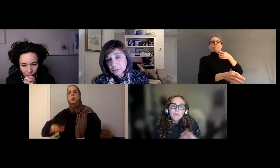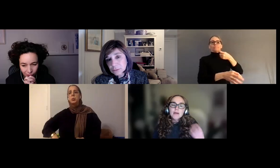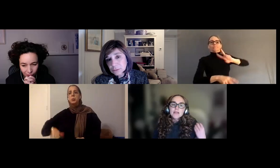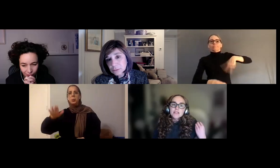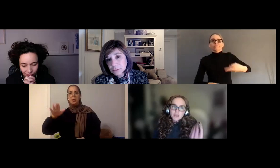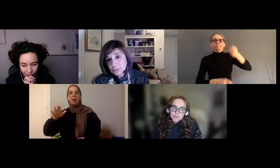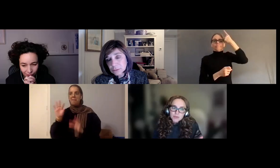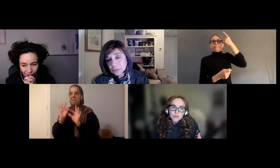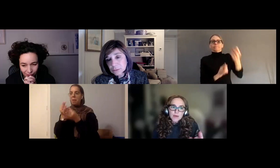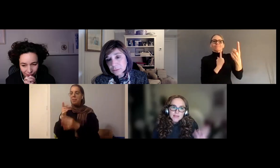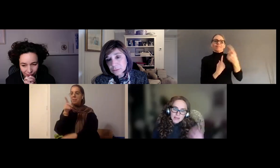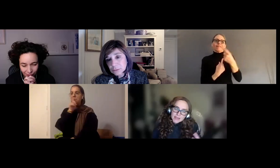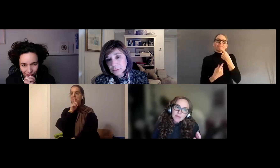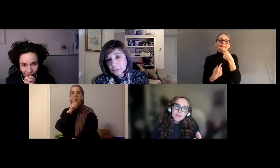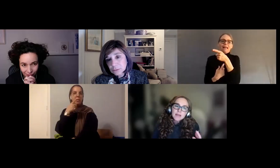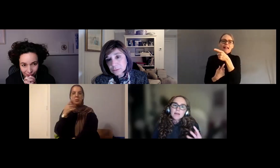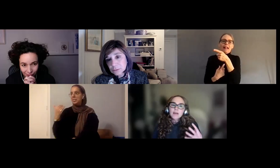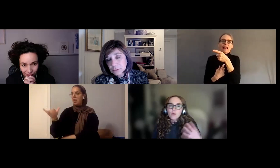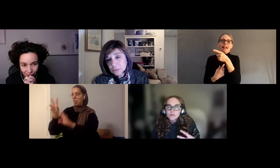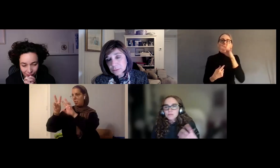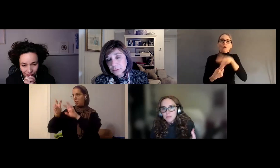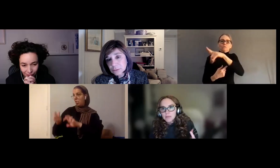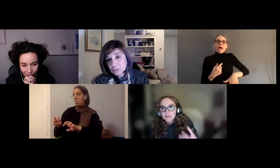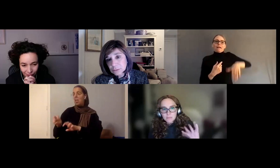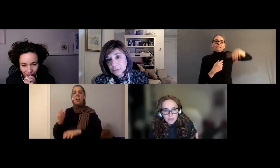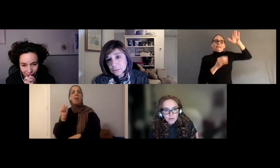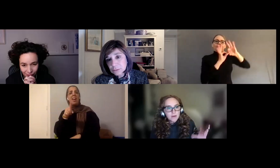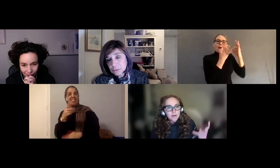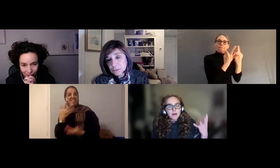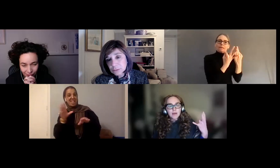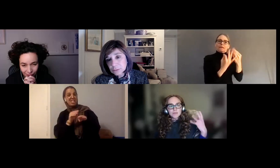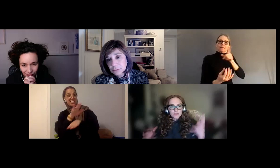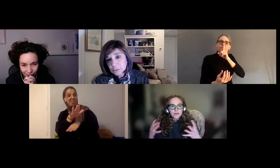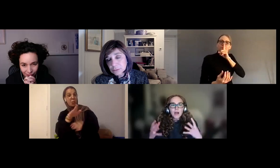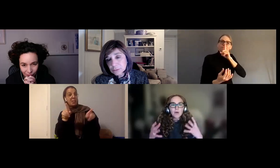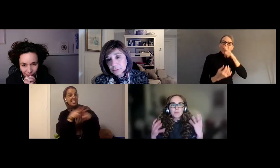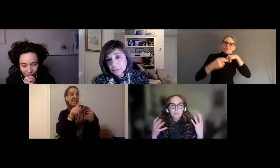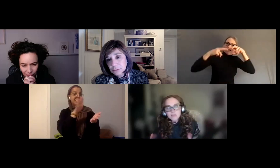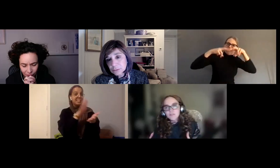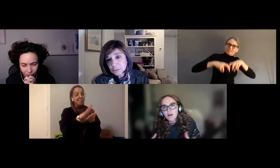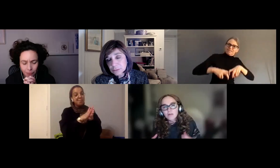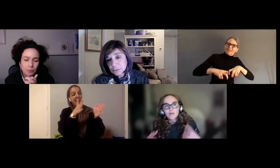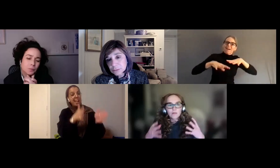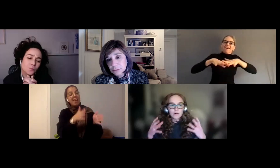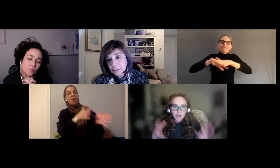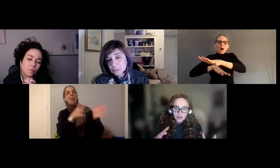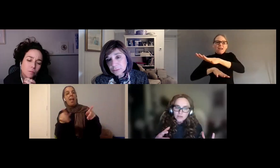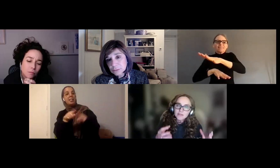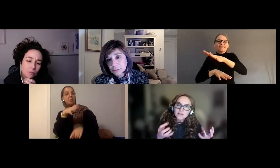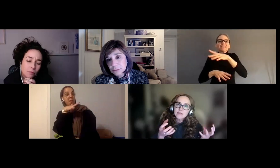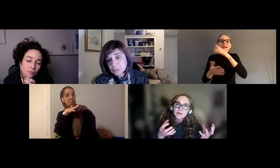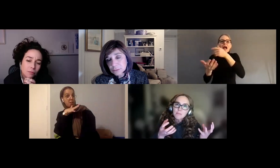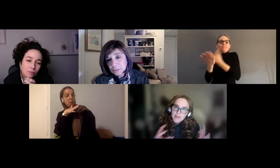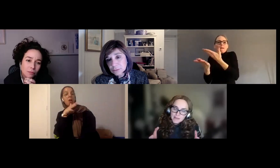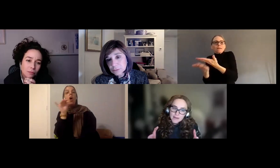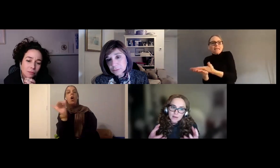up shaped you as an academic and also maybe as a mother. I was wondering how you passed on or taught